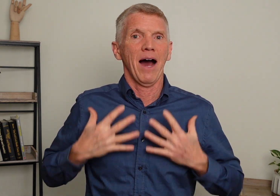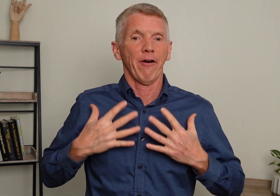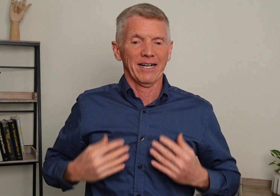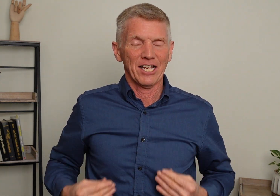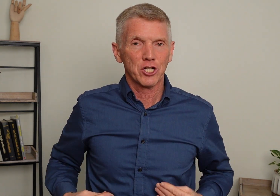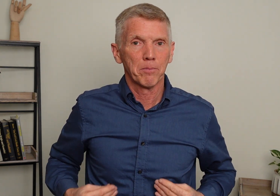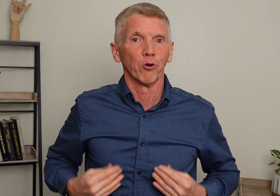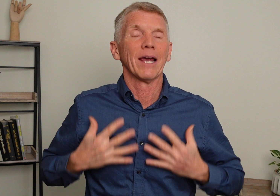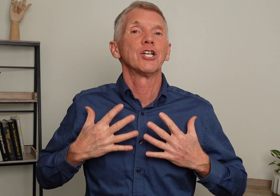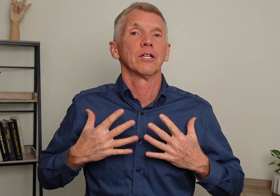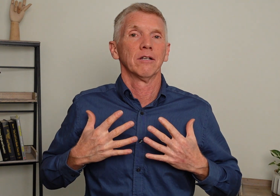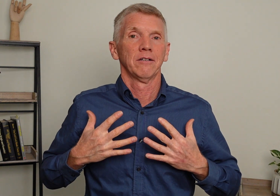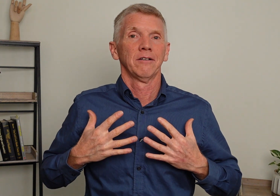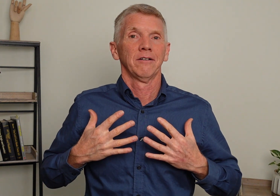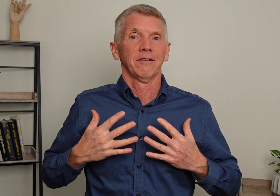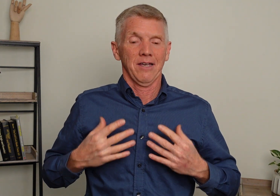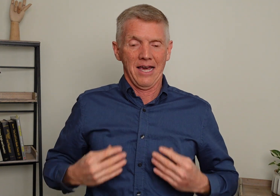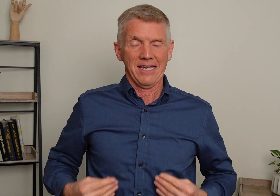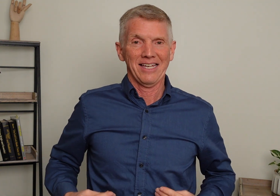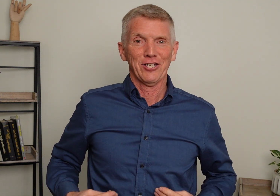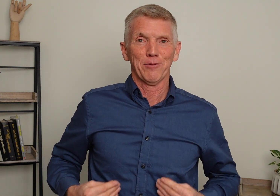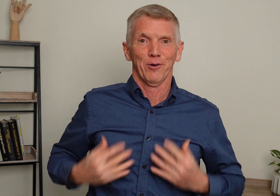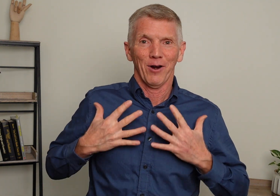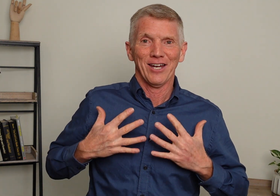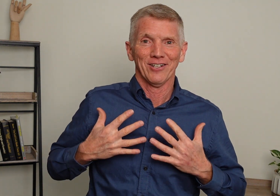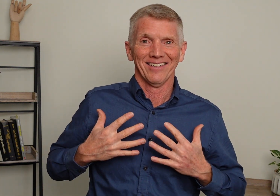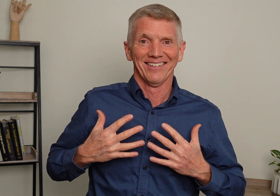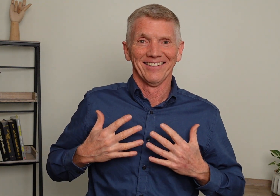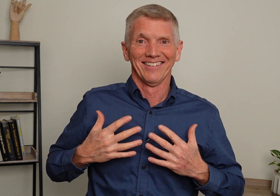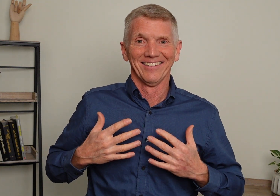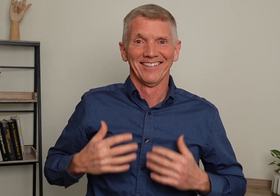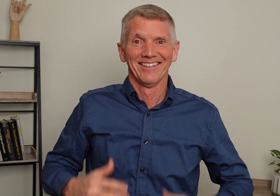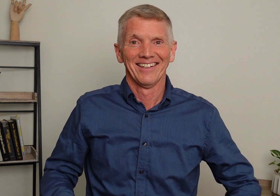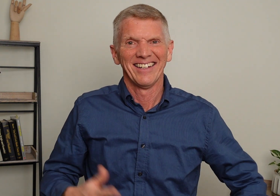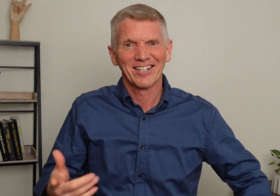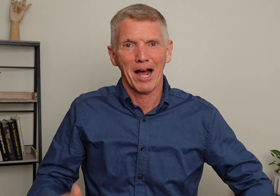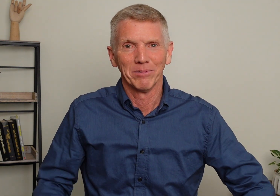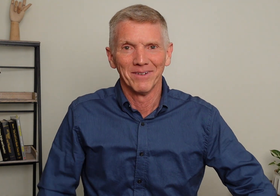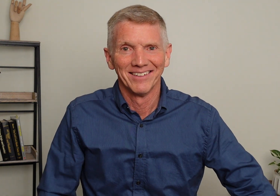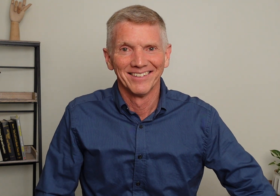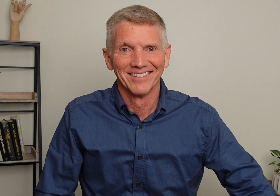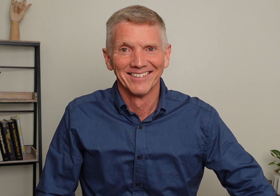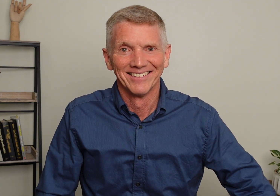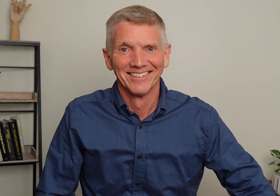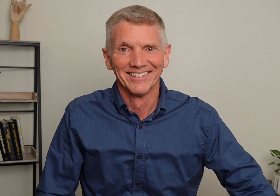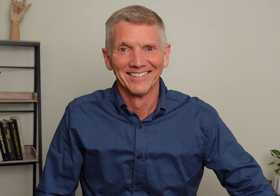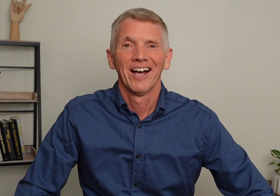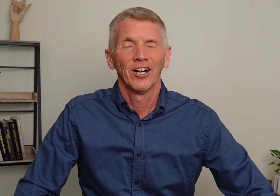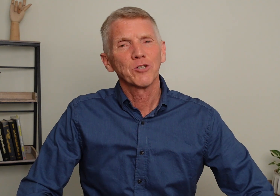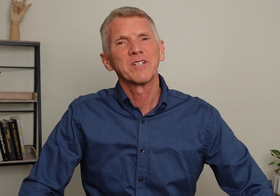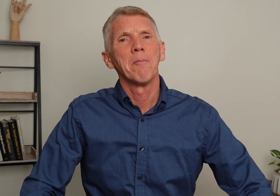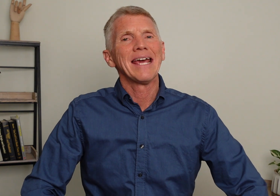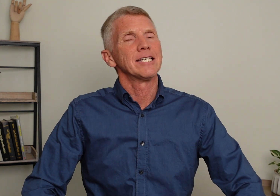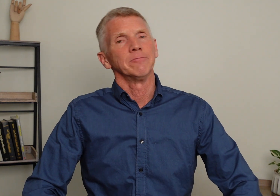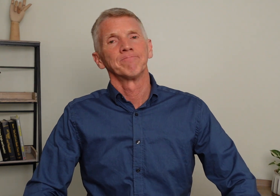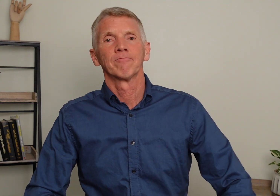Inspiring. Inspiration. Okay, inspiration. Next compliment. Our next one's amazing.